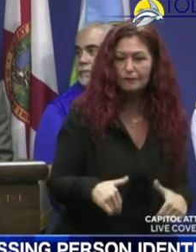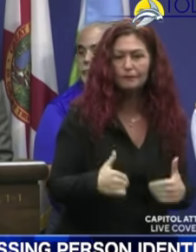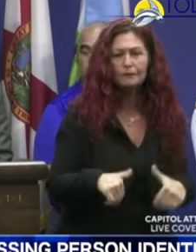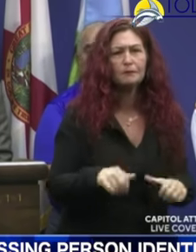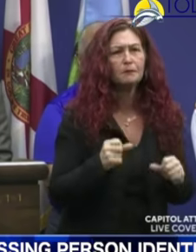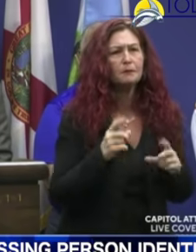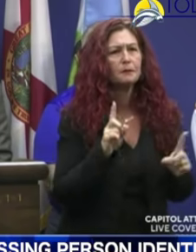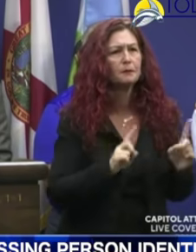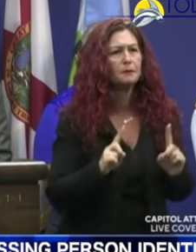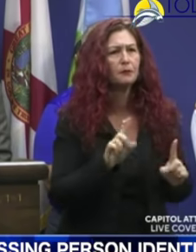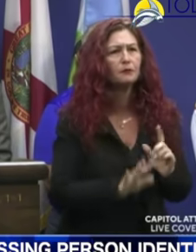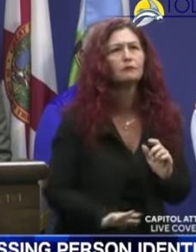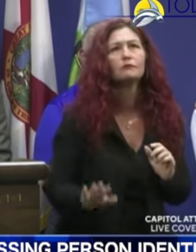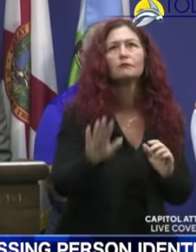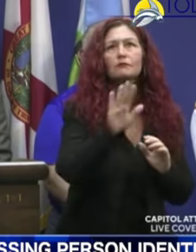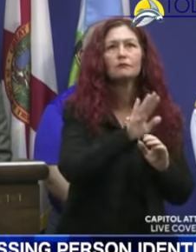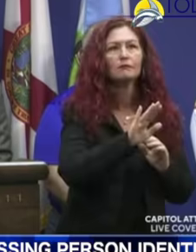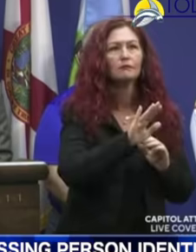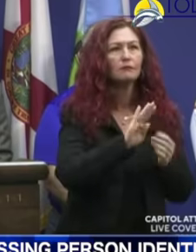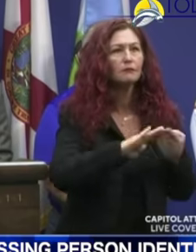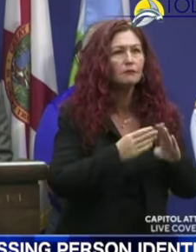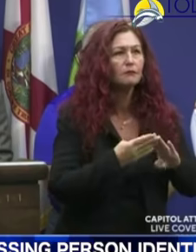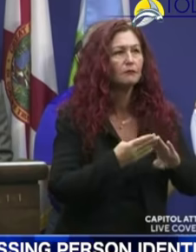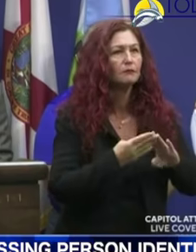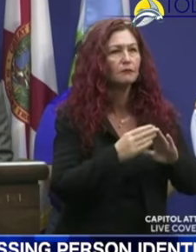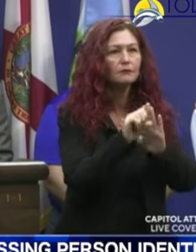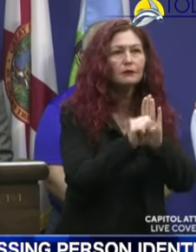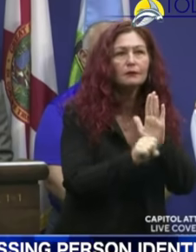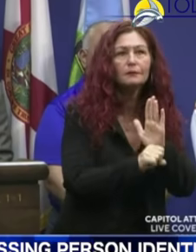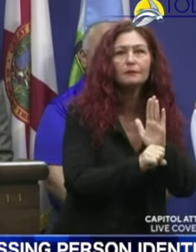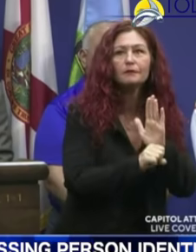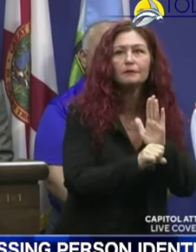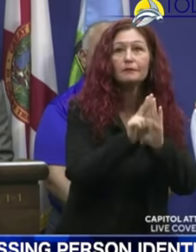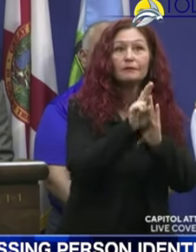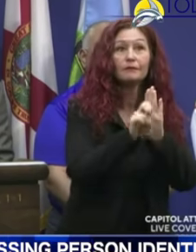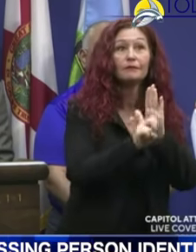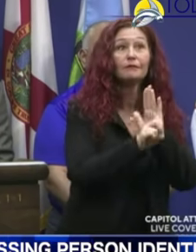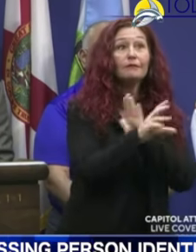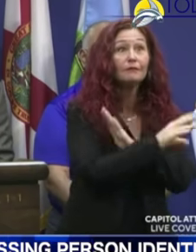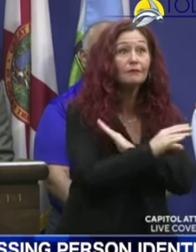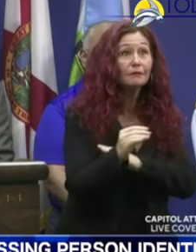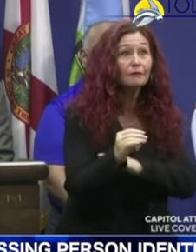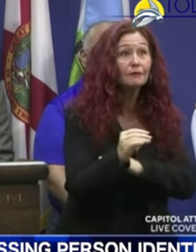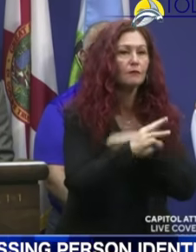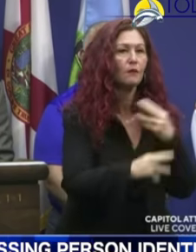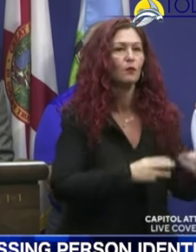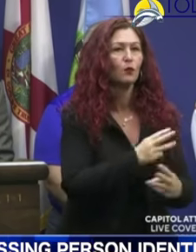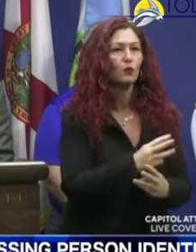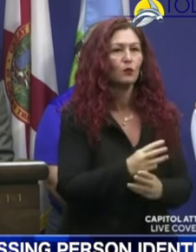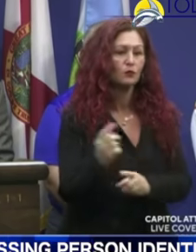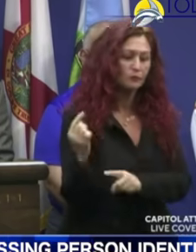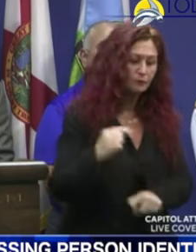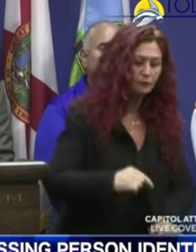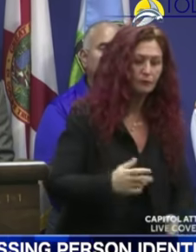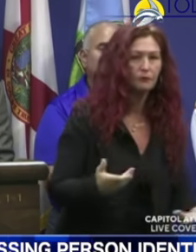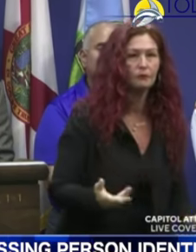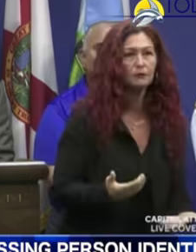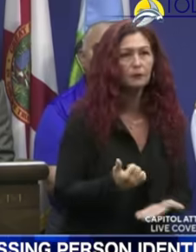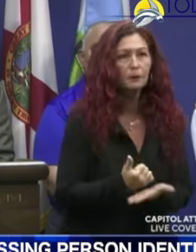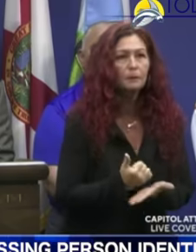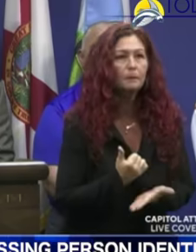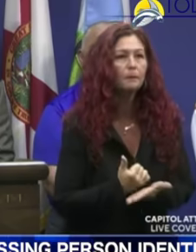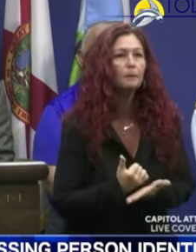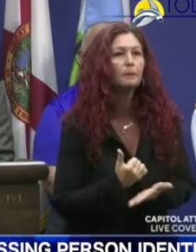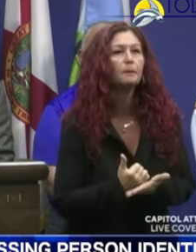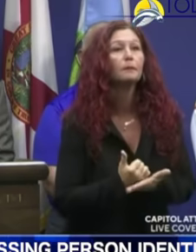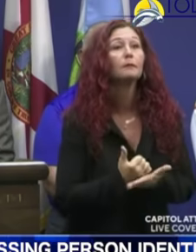worked tirelessly to recover victims from the collapse and to bring closure to the families and the loved ones of those